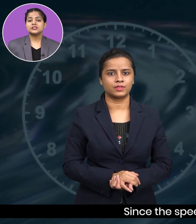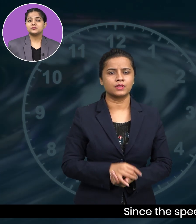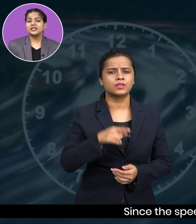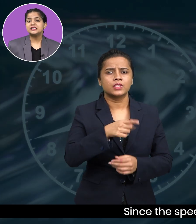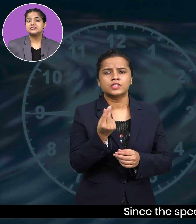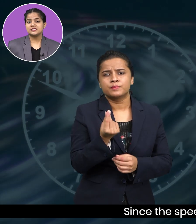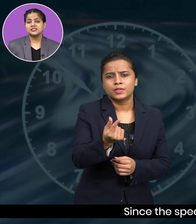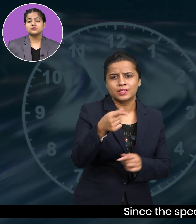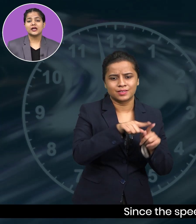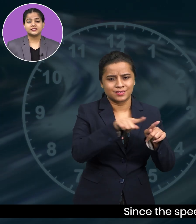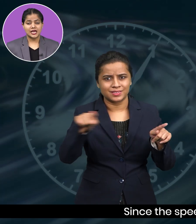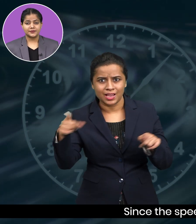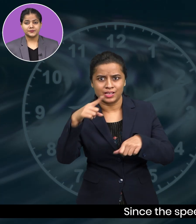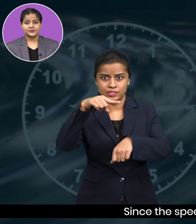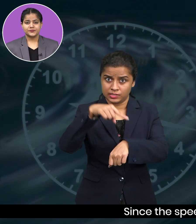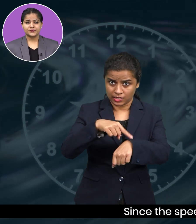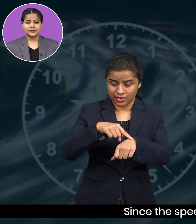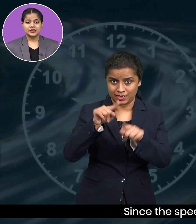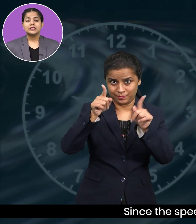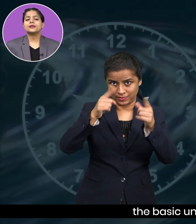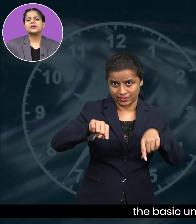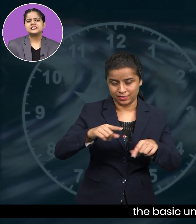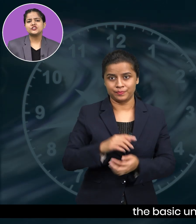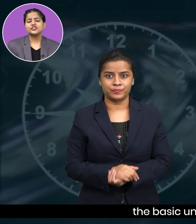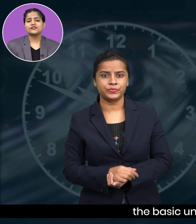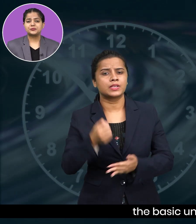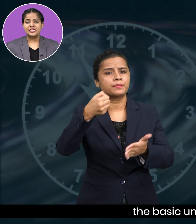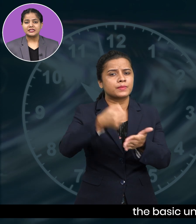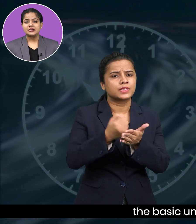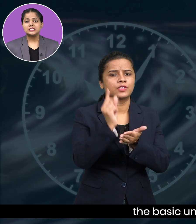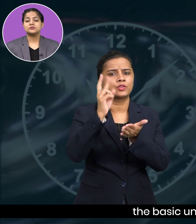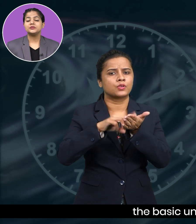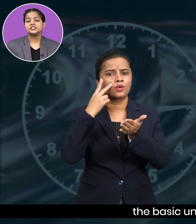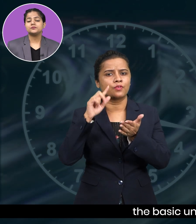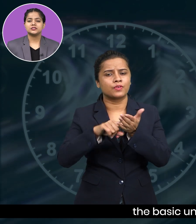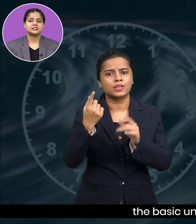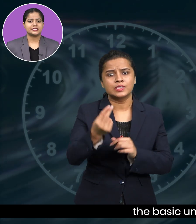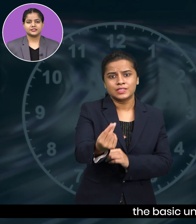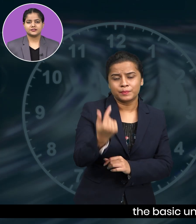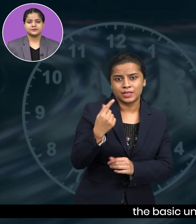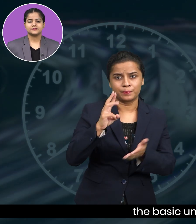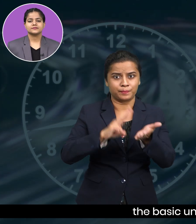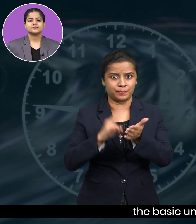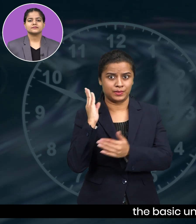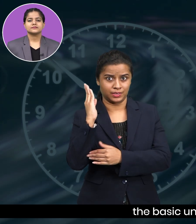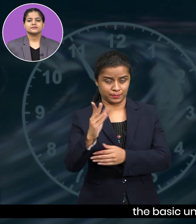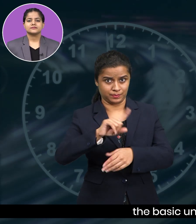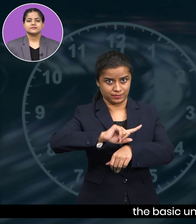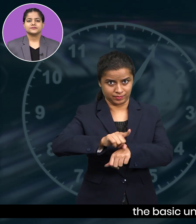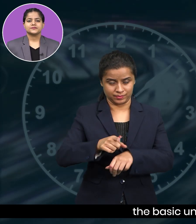Since the speed is distance by time, the basic unit of speed is meter per second.